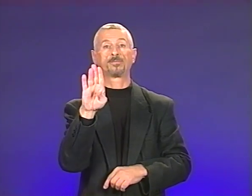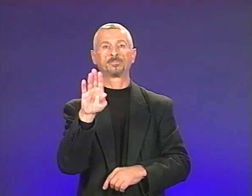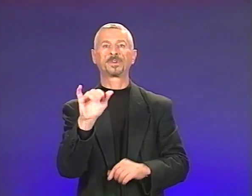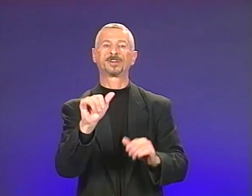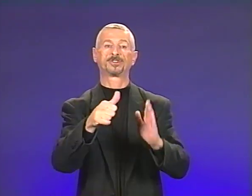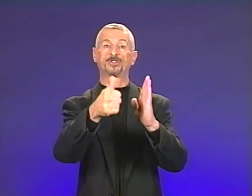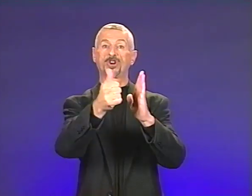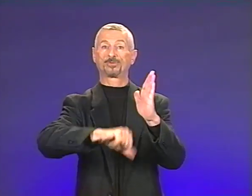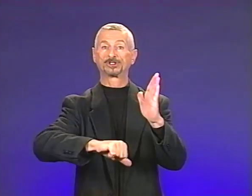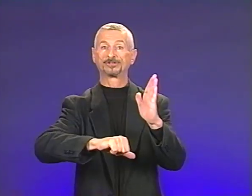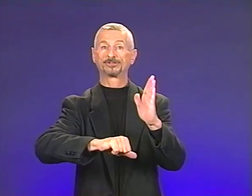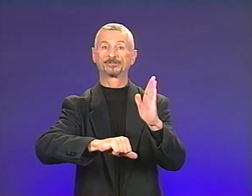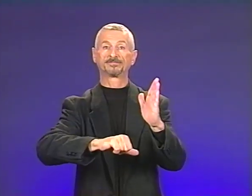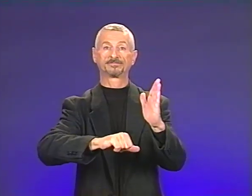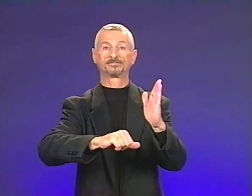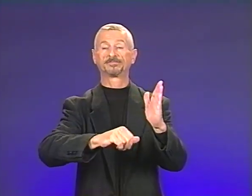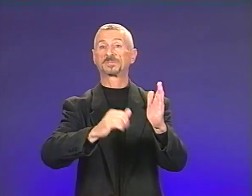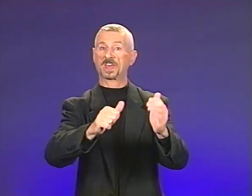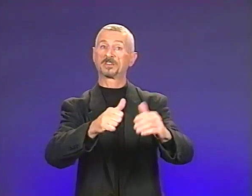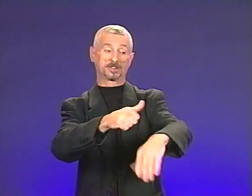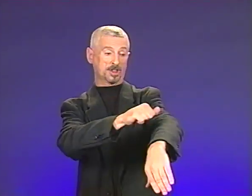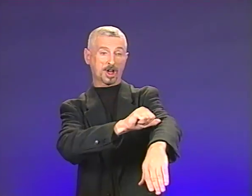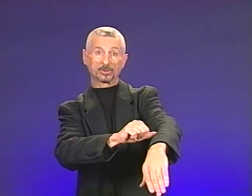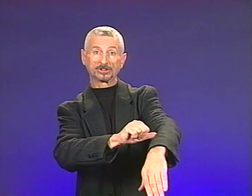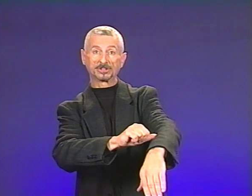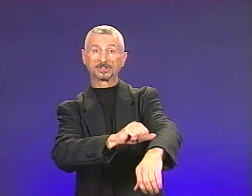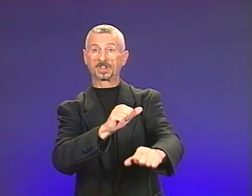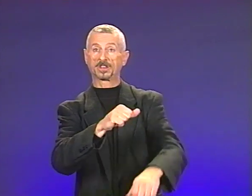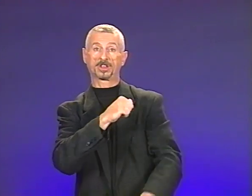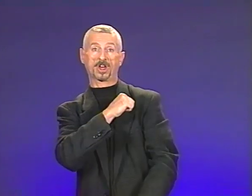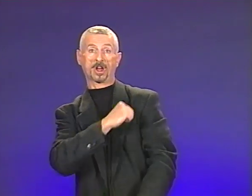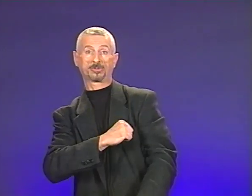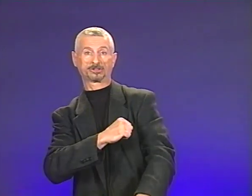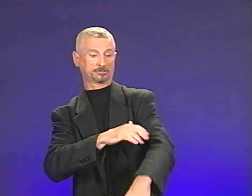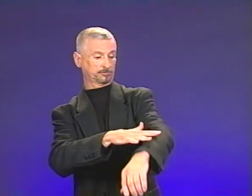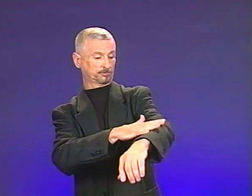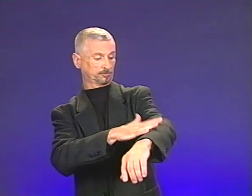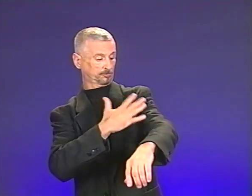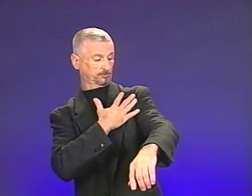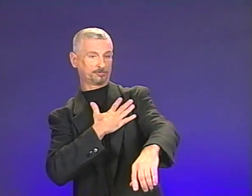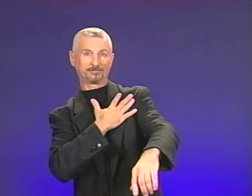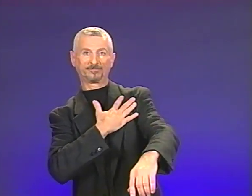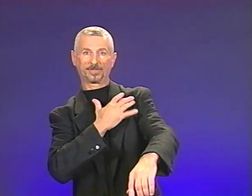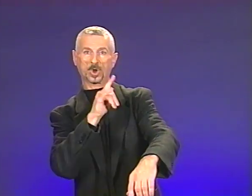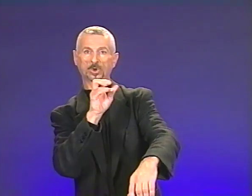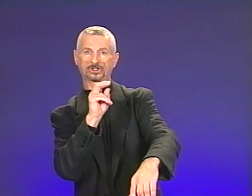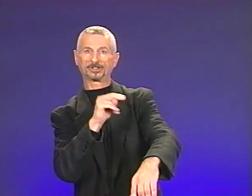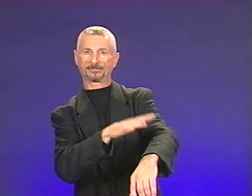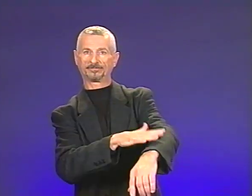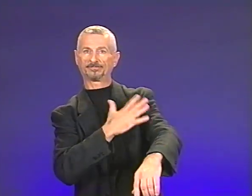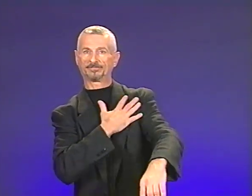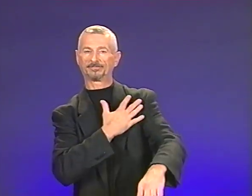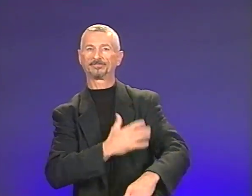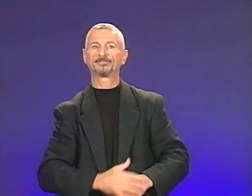The sign operate is an example of a locative verb. This sign may be produced on the body to show the specific location of an